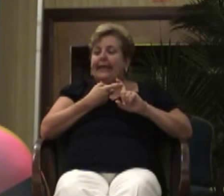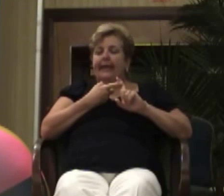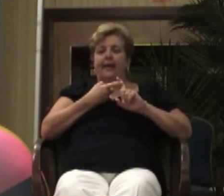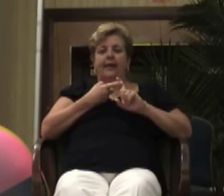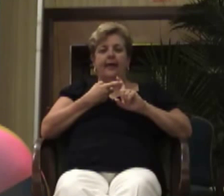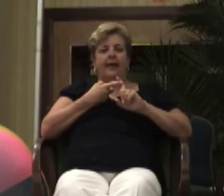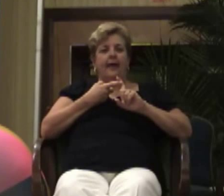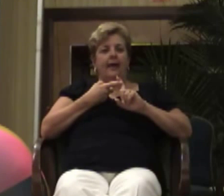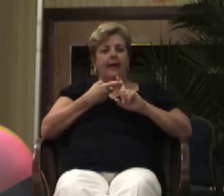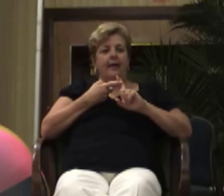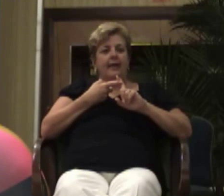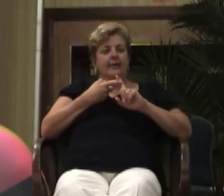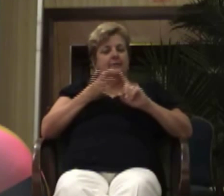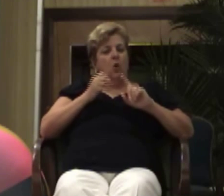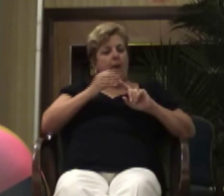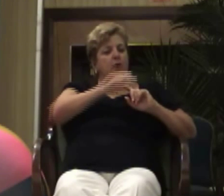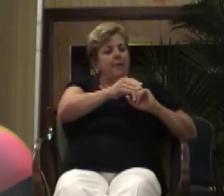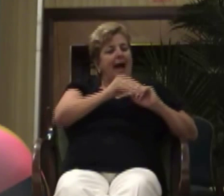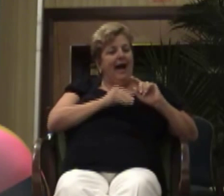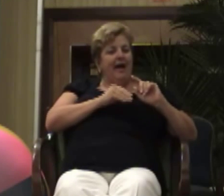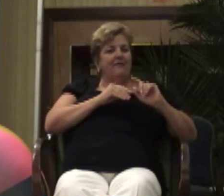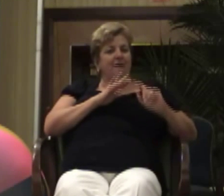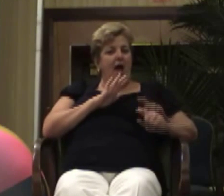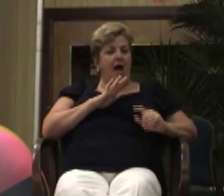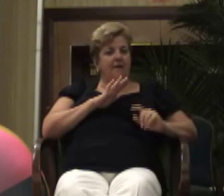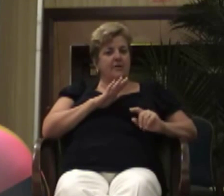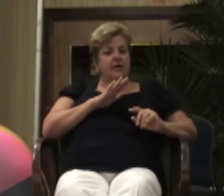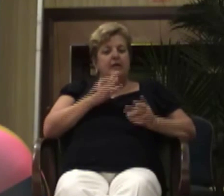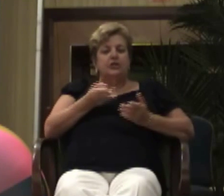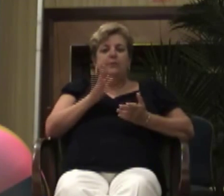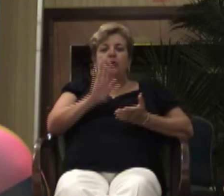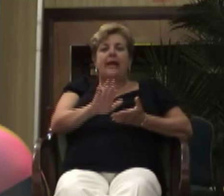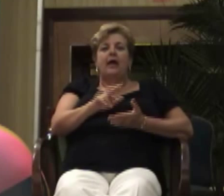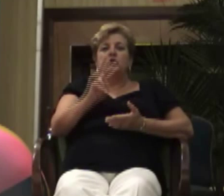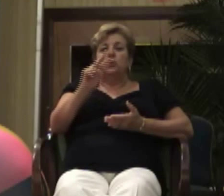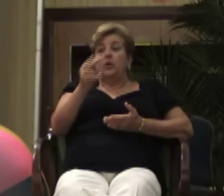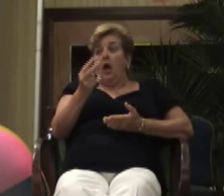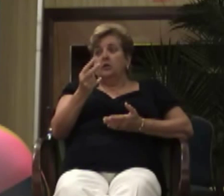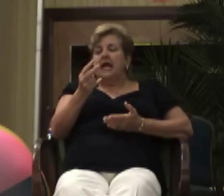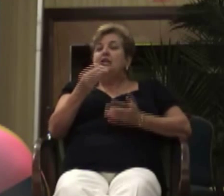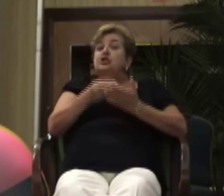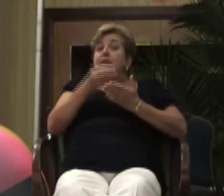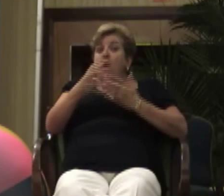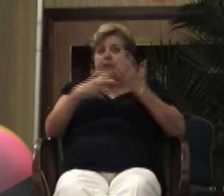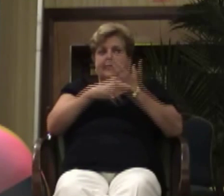$5 back. She laid down $2 and got the ticket. Now, y'all know what happened.